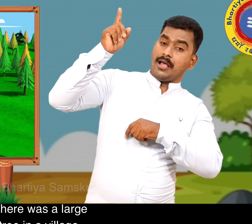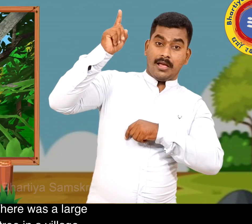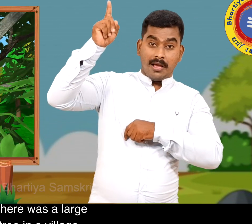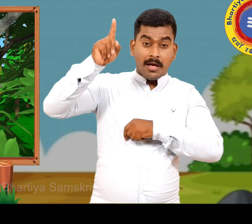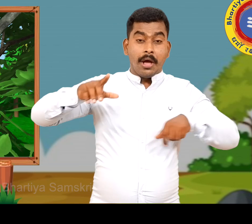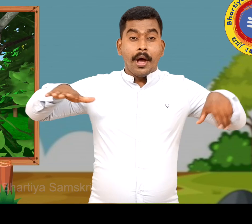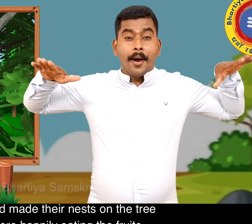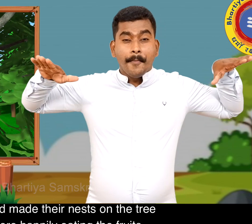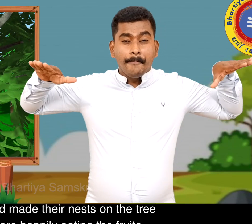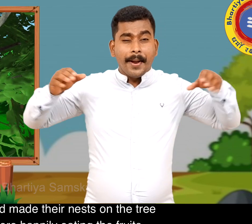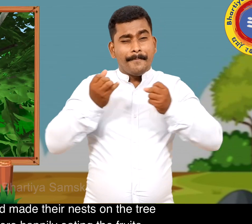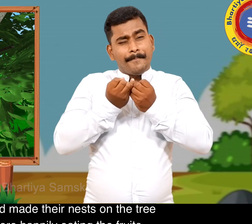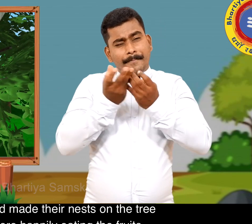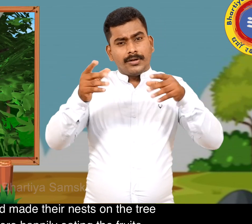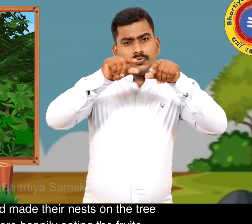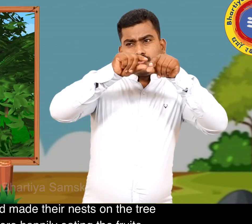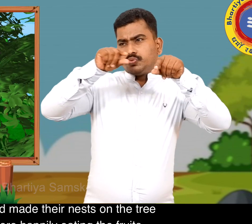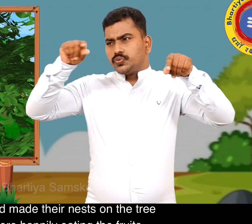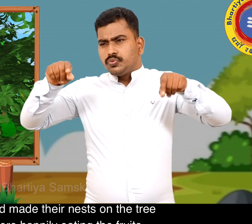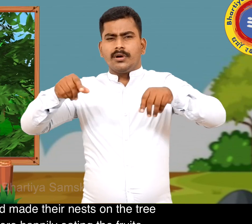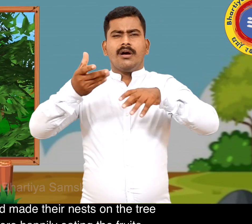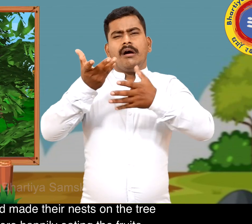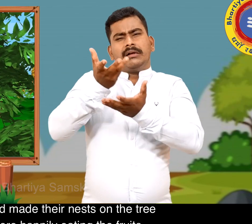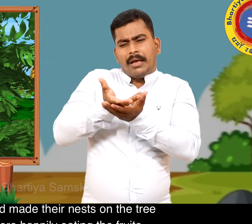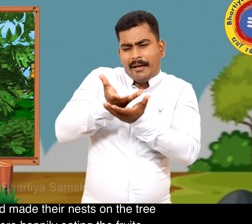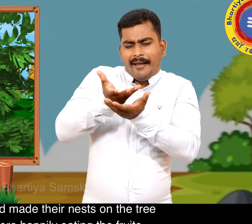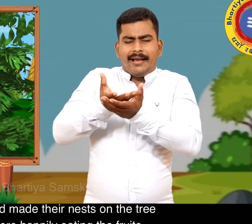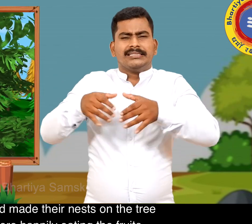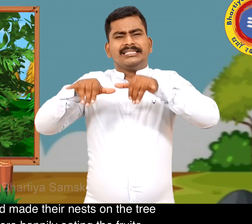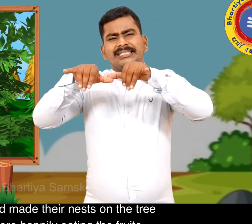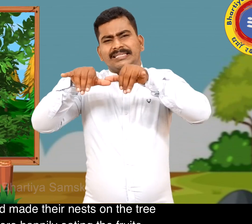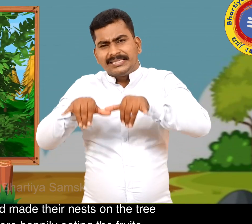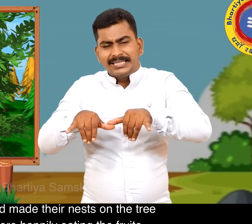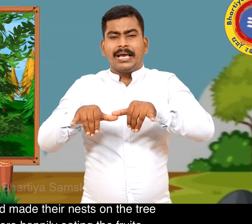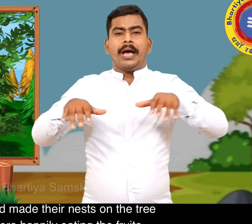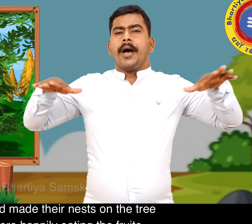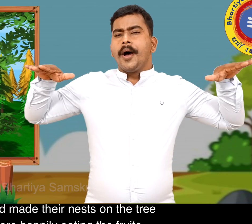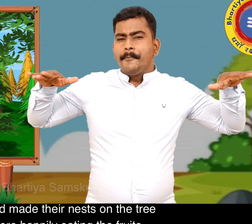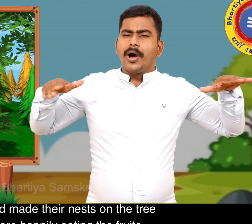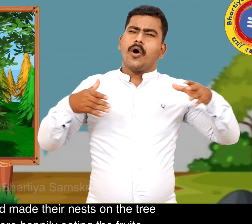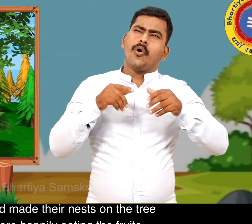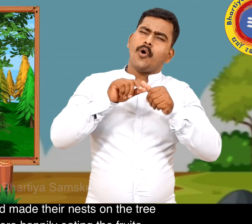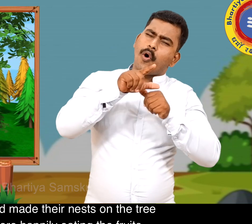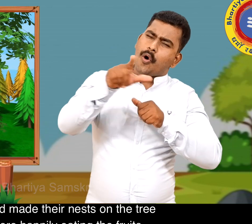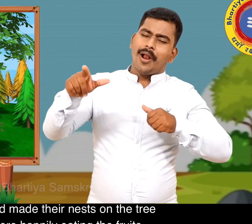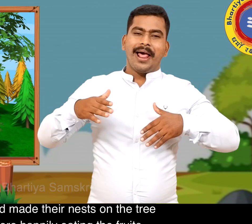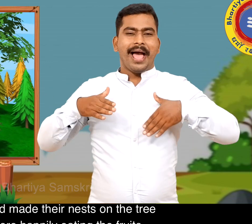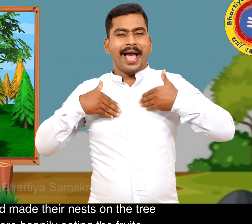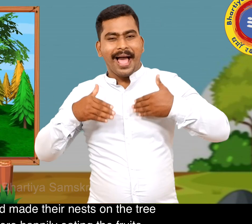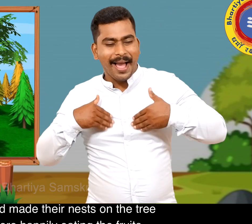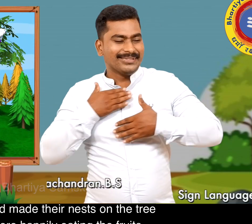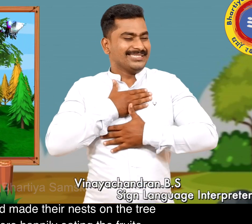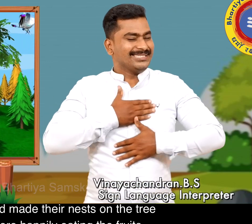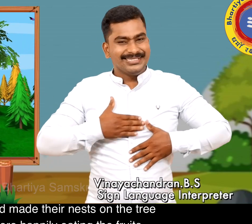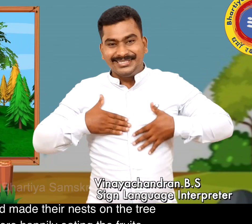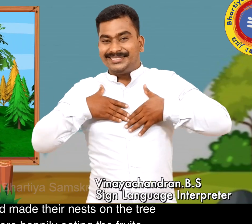village. Many birds had made their nests on the tree and lived there happily,